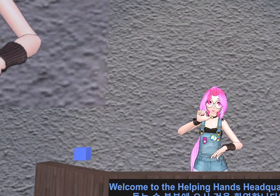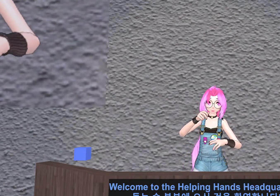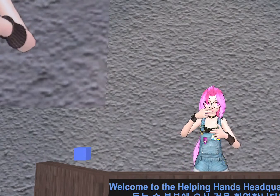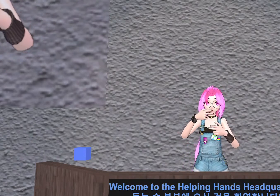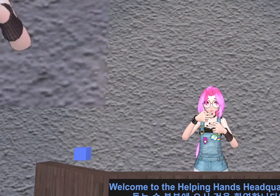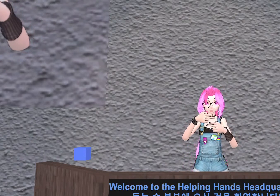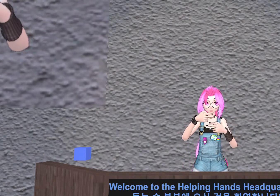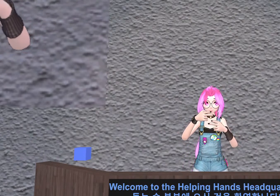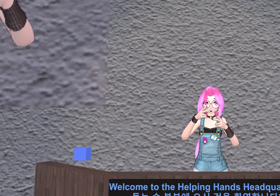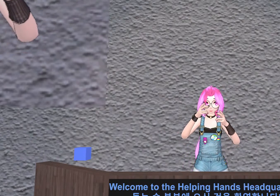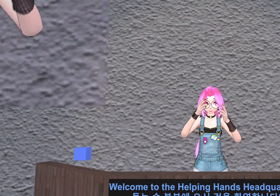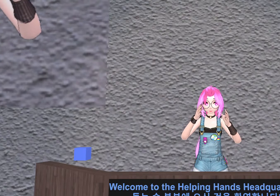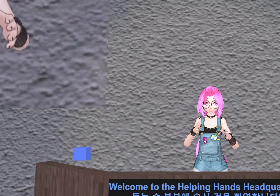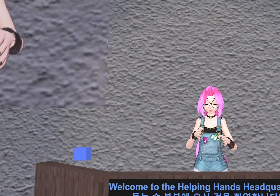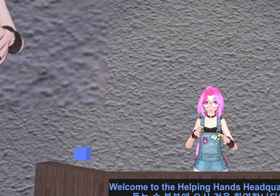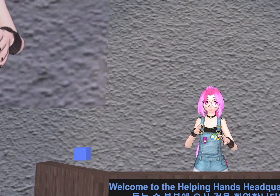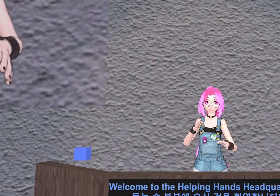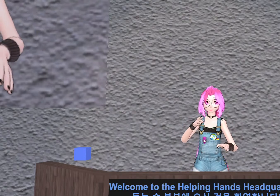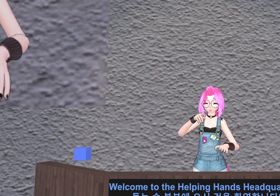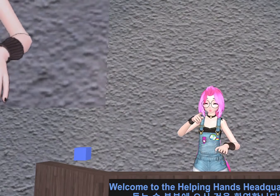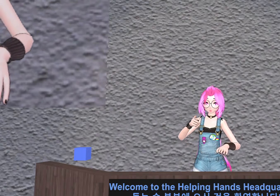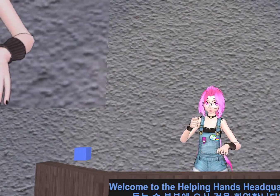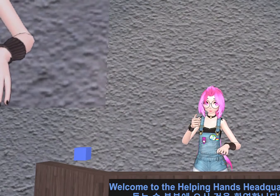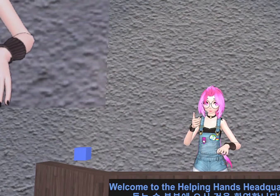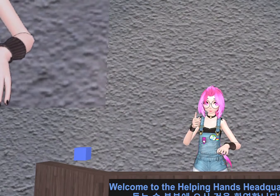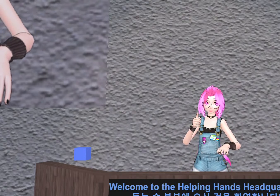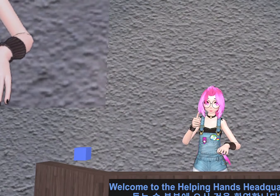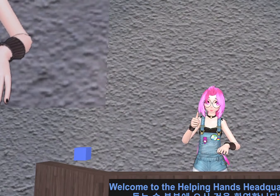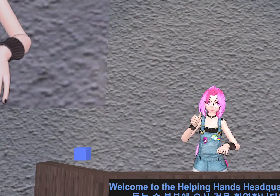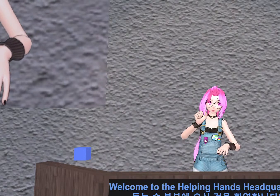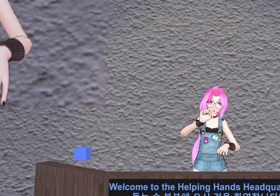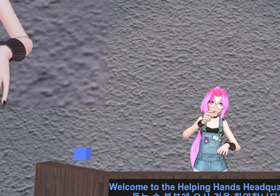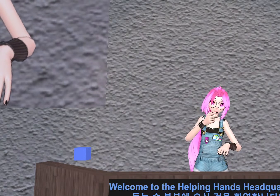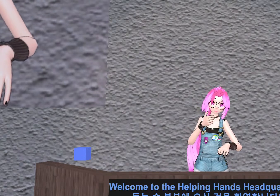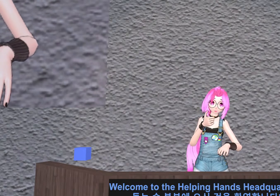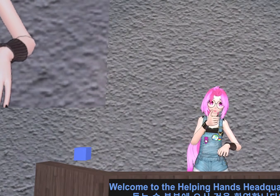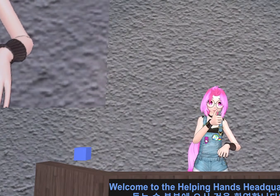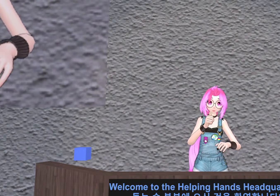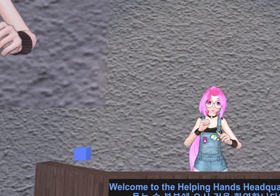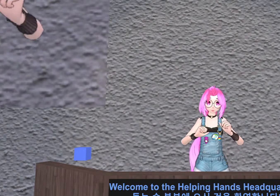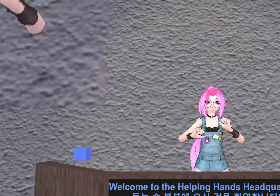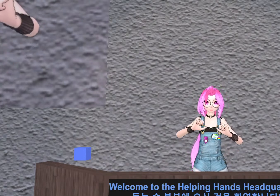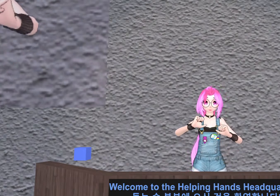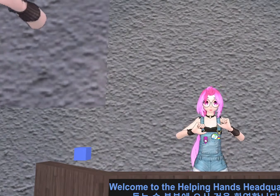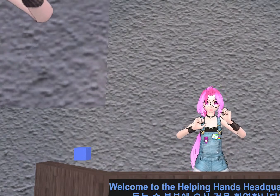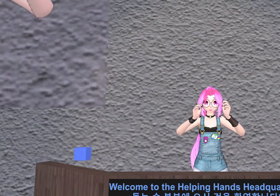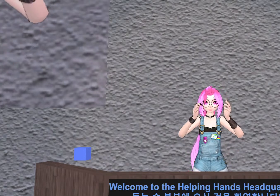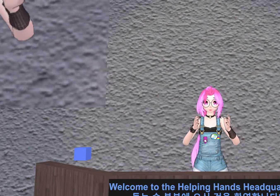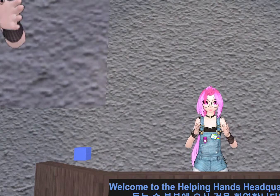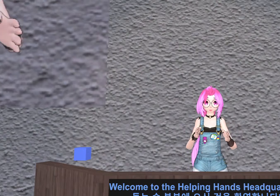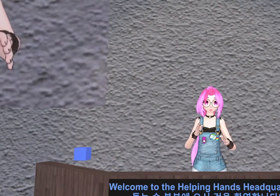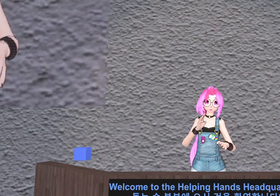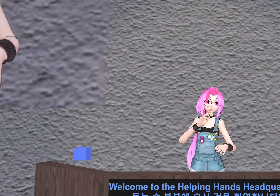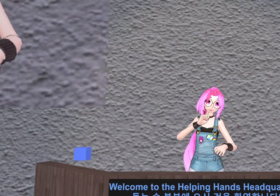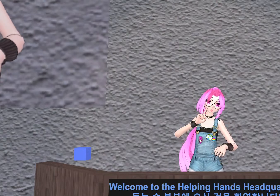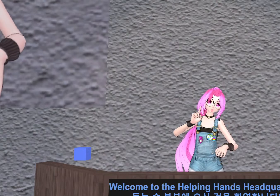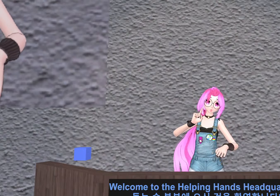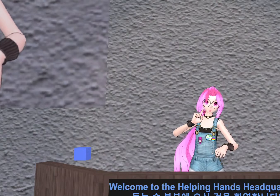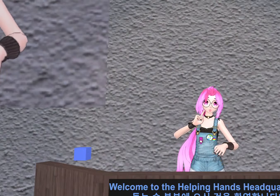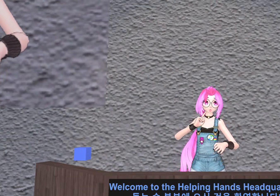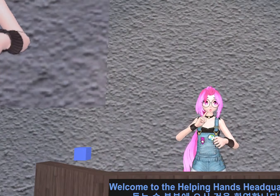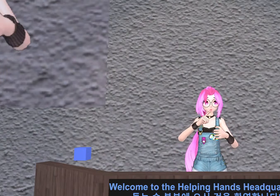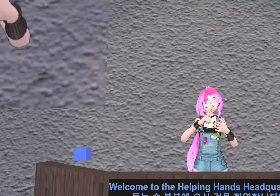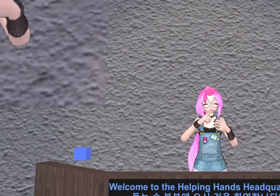and then they say herself or himself actor, or herself or himself deaf. Am I able